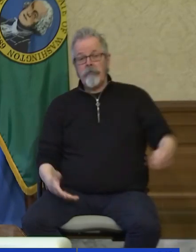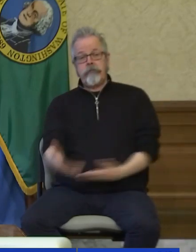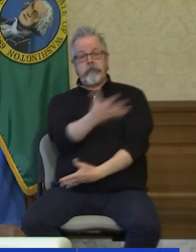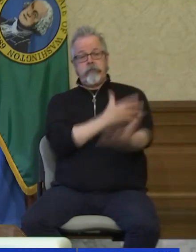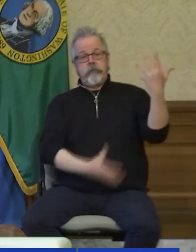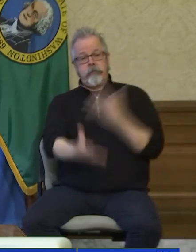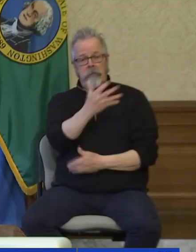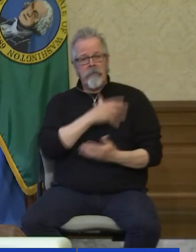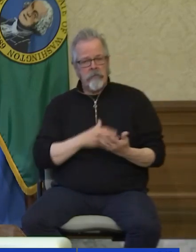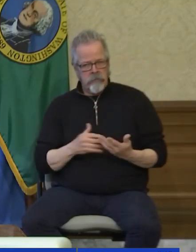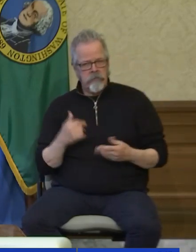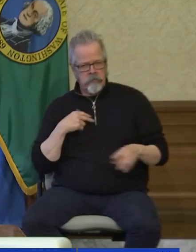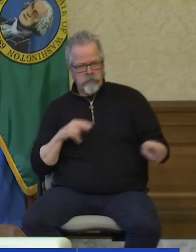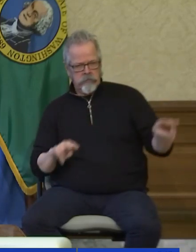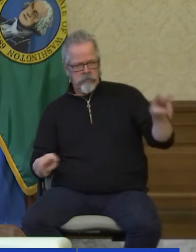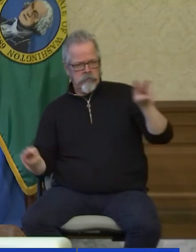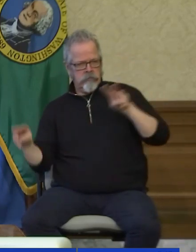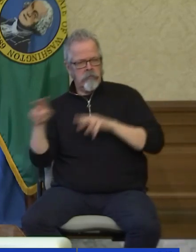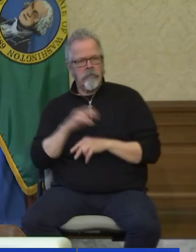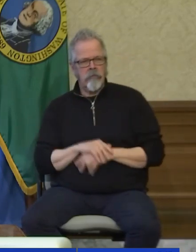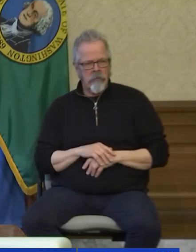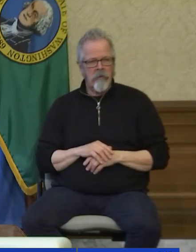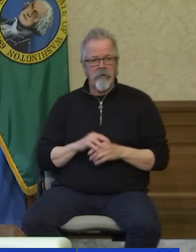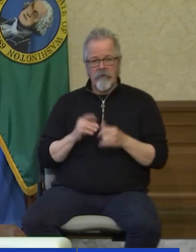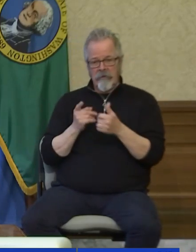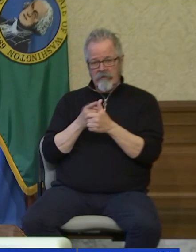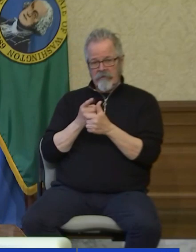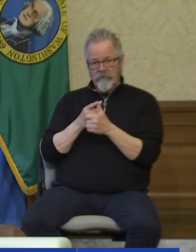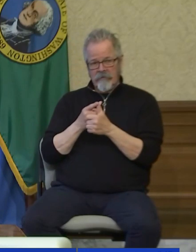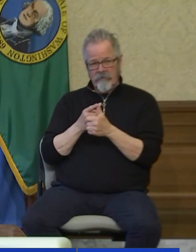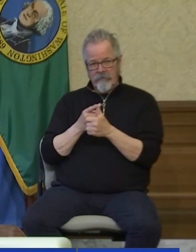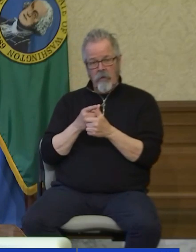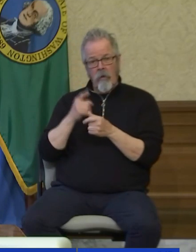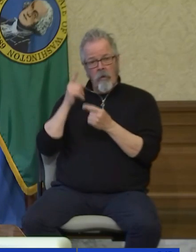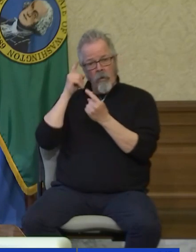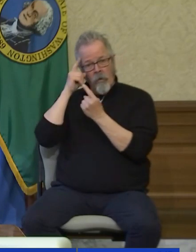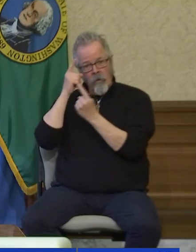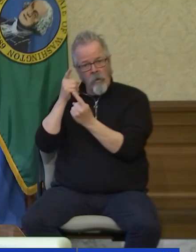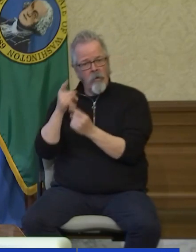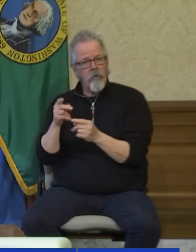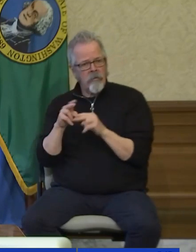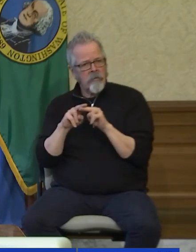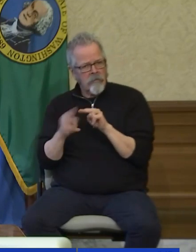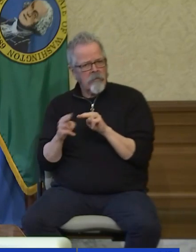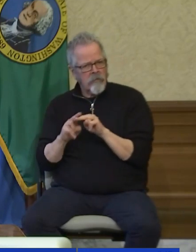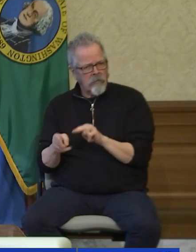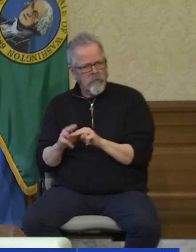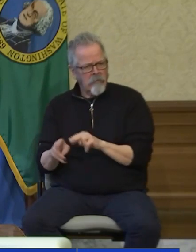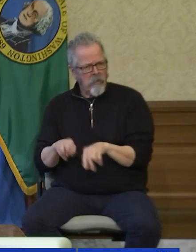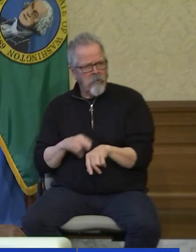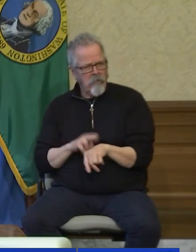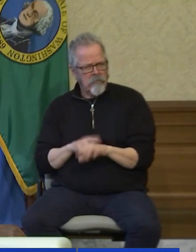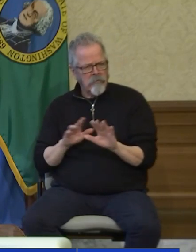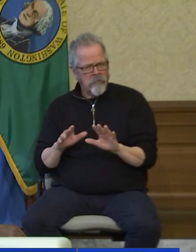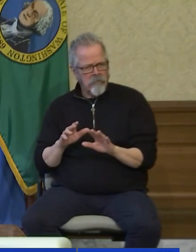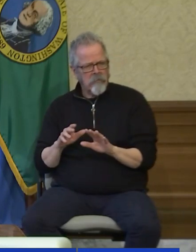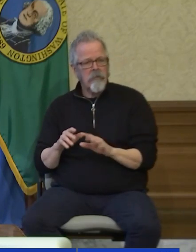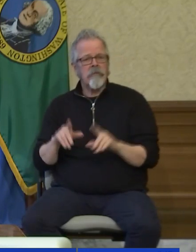just the first metrics we look at. Then we look at the testing capacity. We look at the number of tests we can perform each